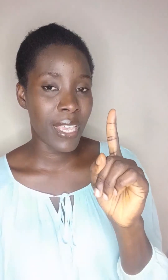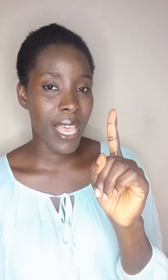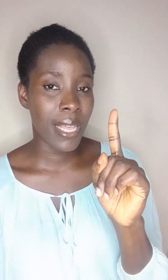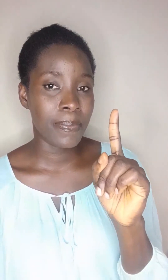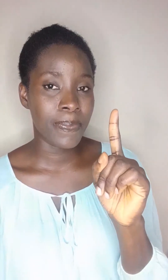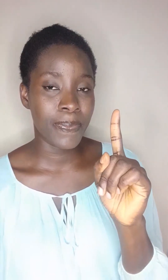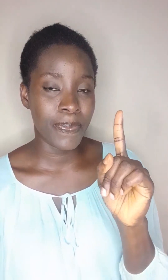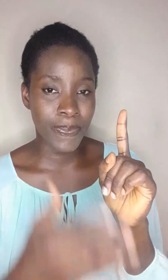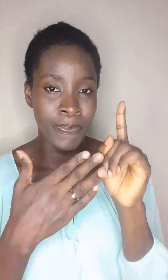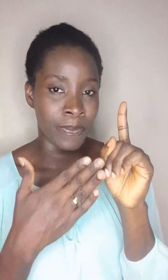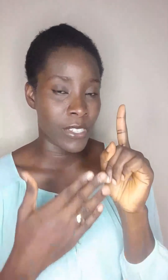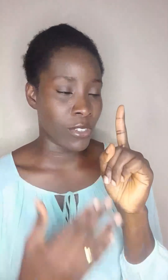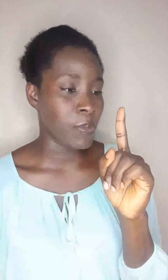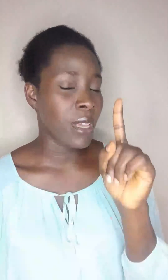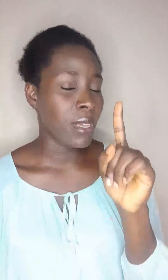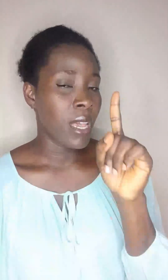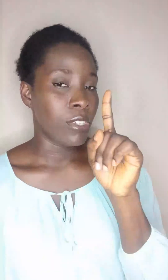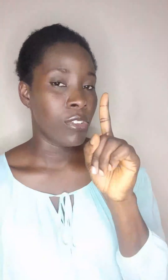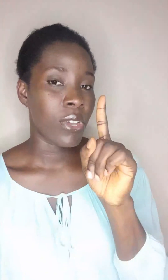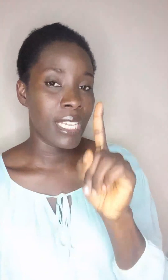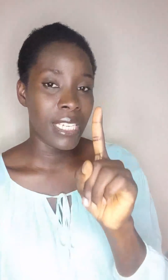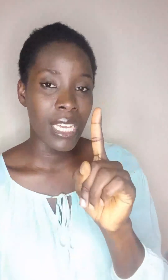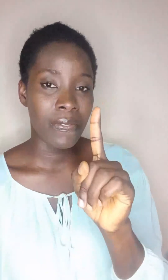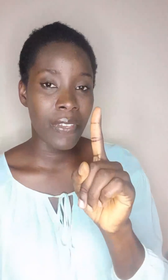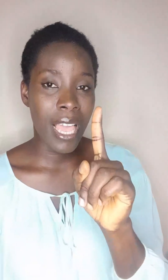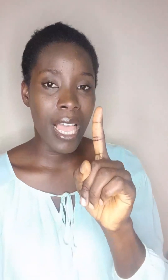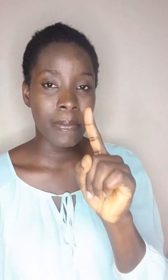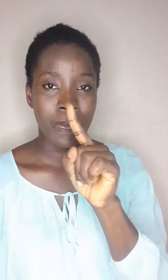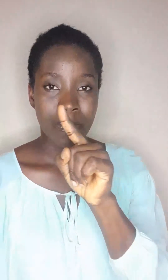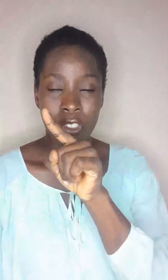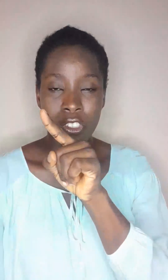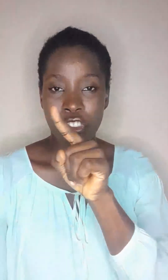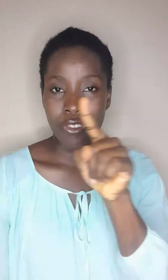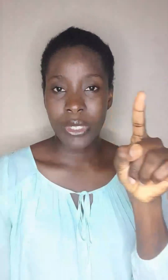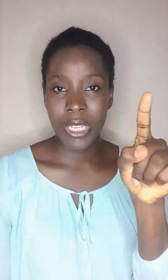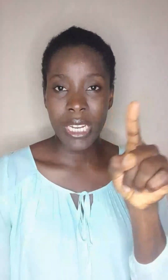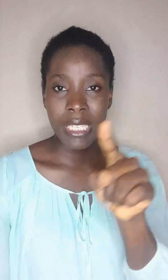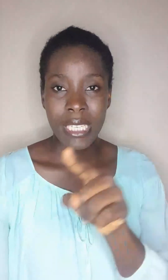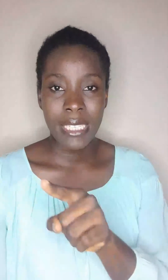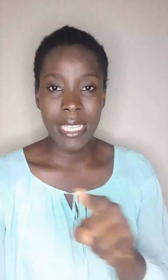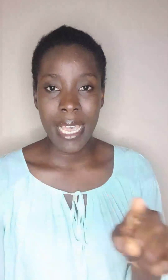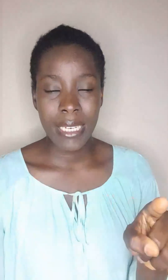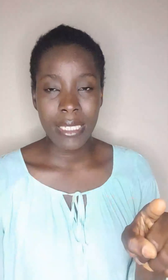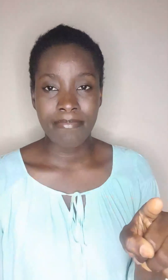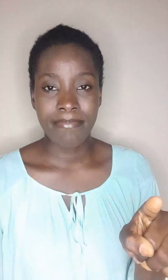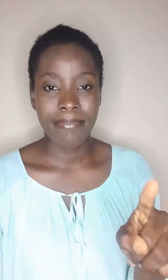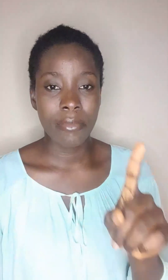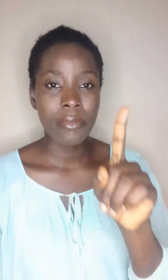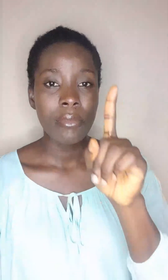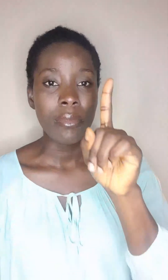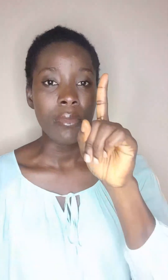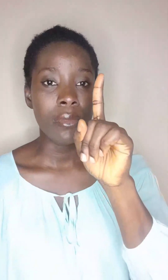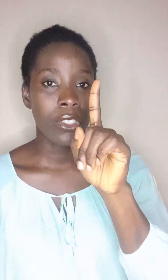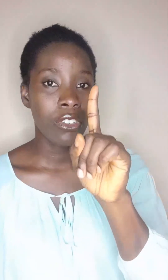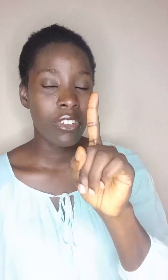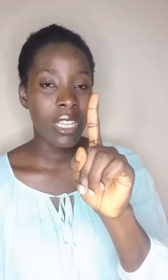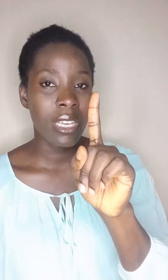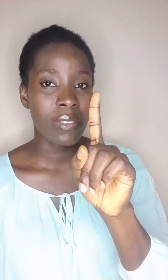finger, excuse me, use your index finger to draw the letter Z. Use your index